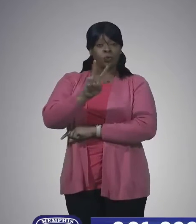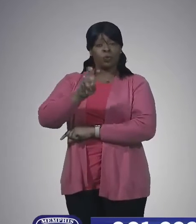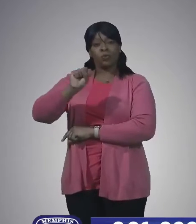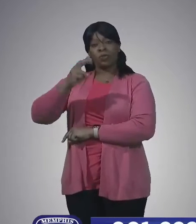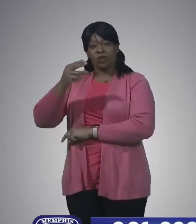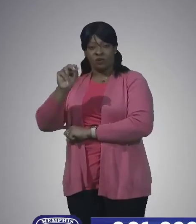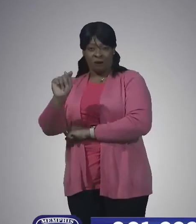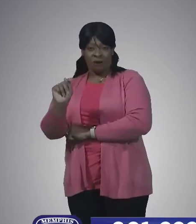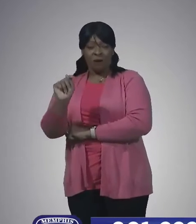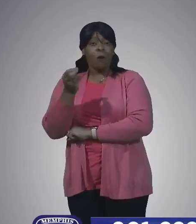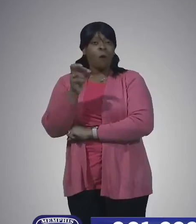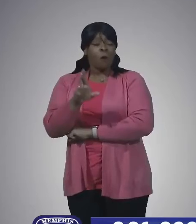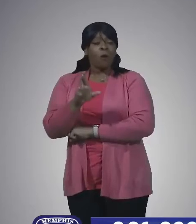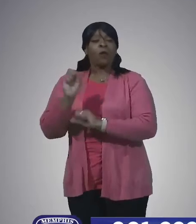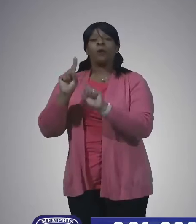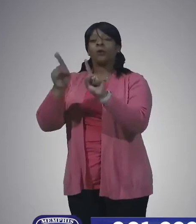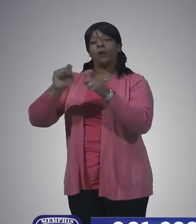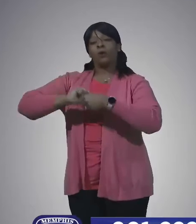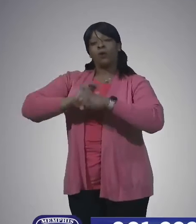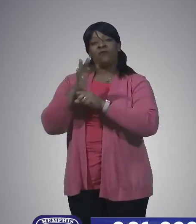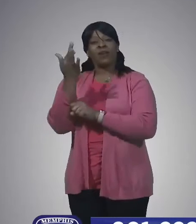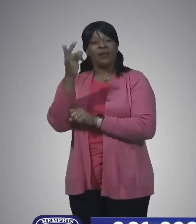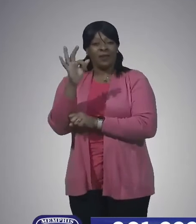222-SHOT. Or you can go to the